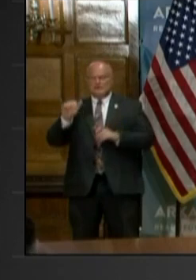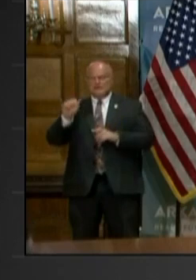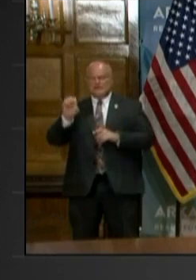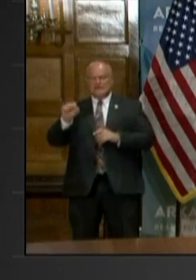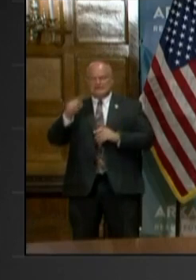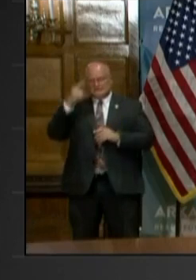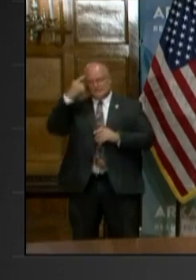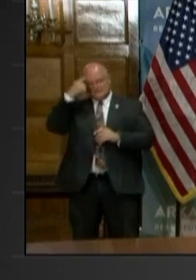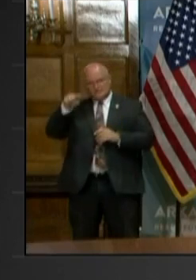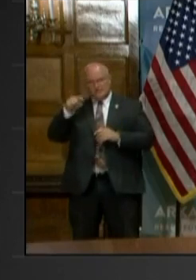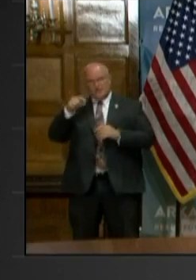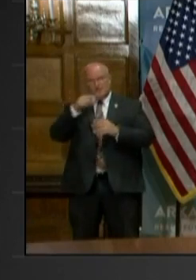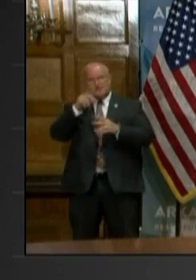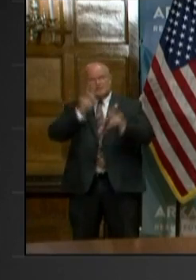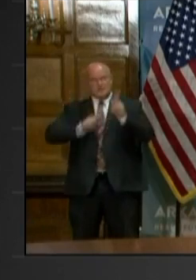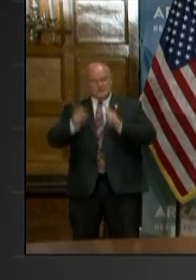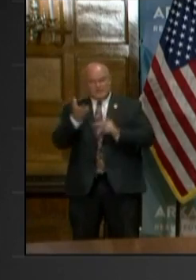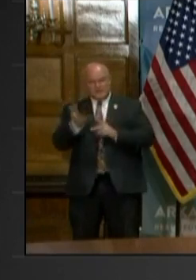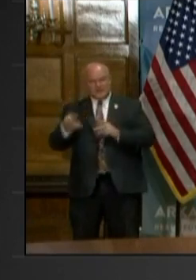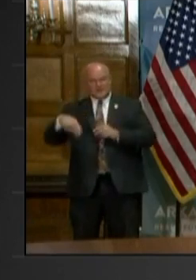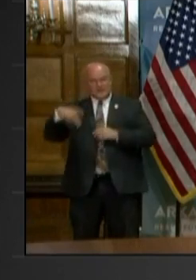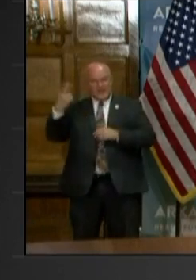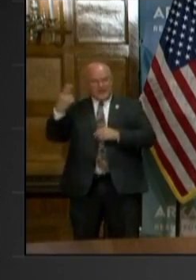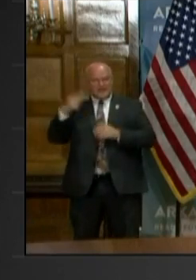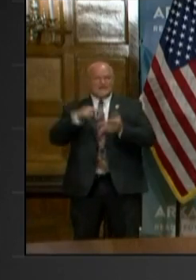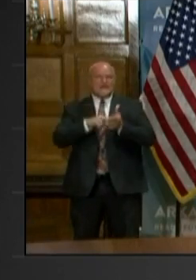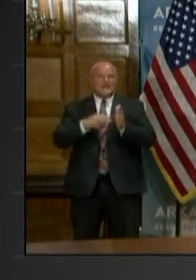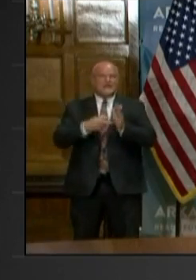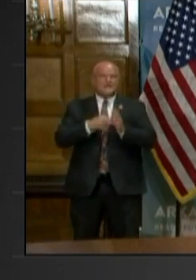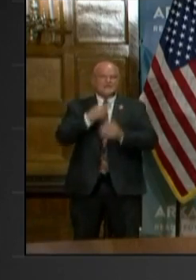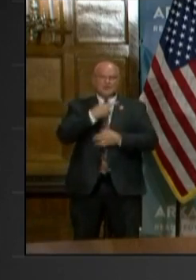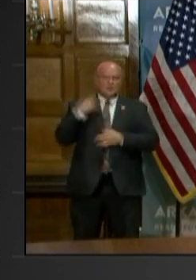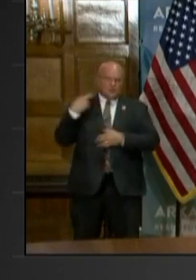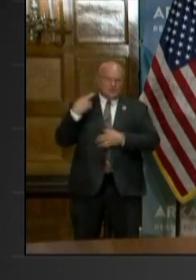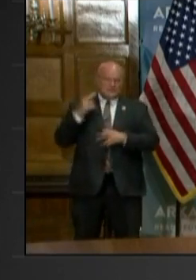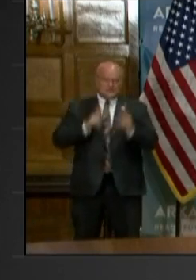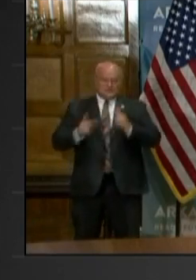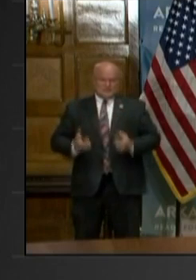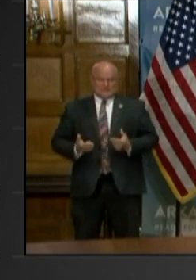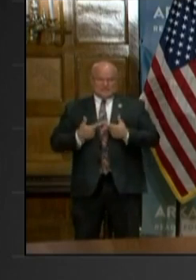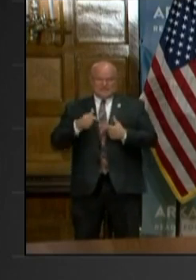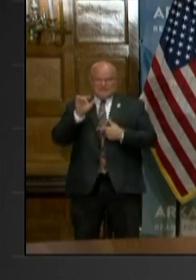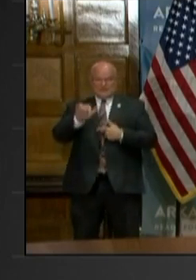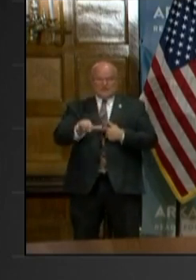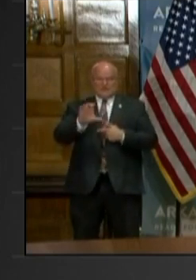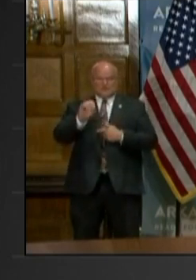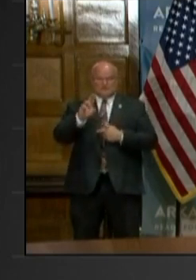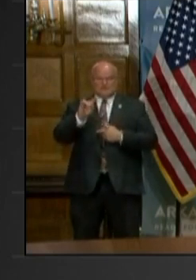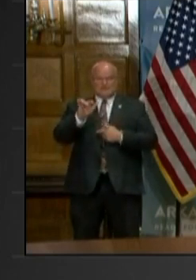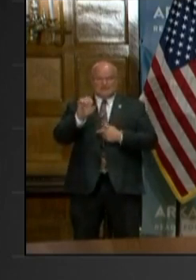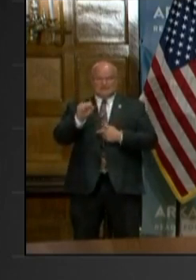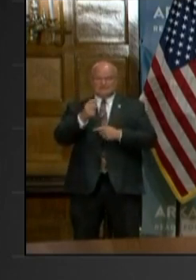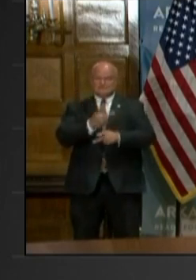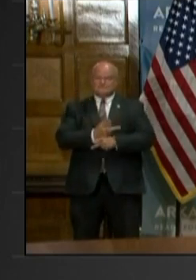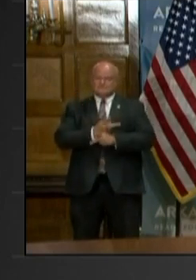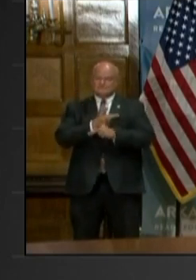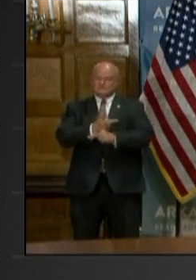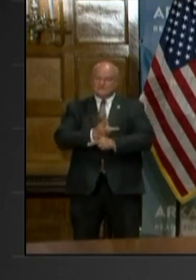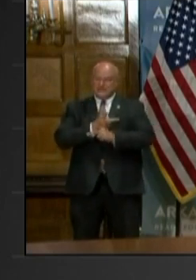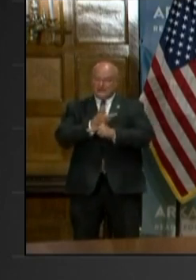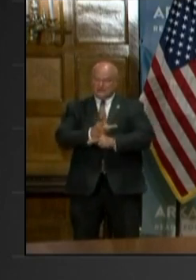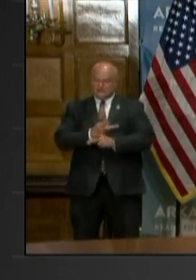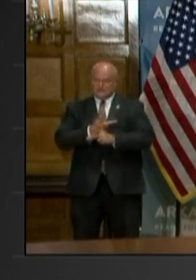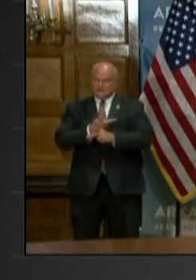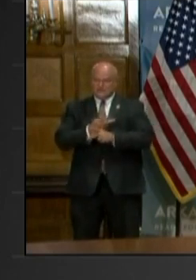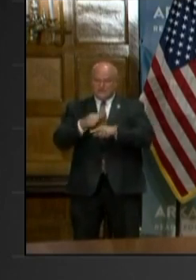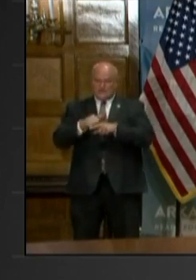per population have been high, which means that there's a risk there for those living in those counties. They need to take those precautions. They